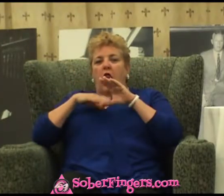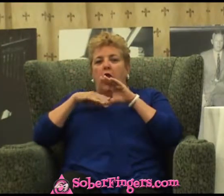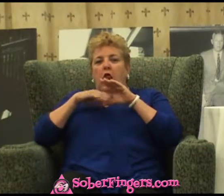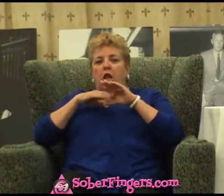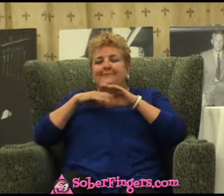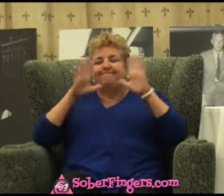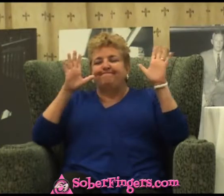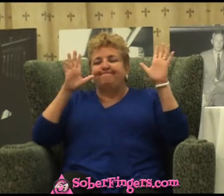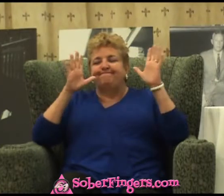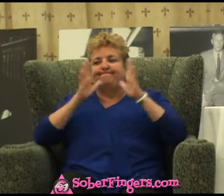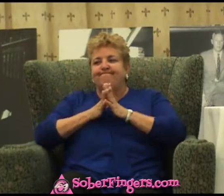So,